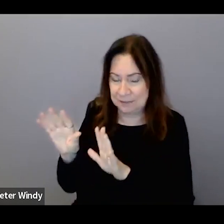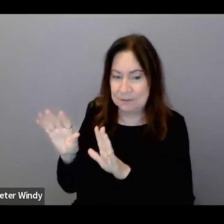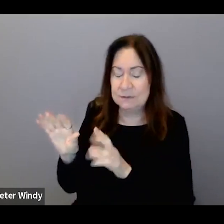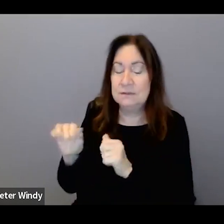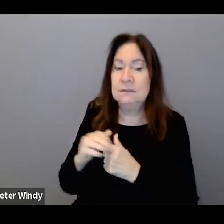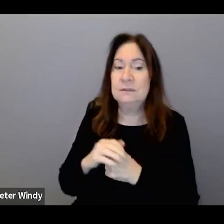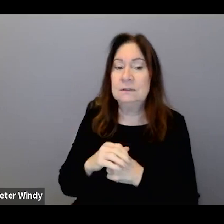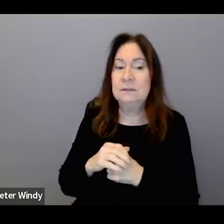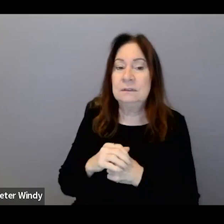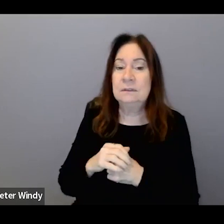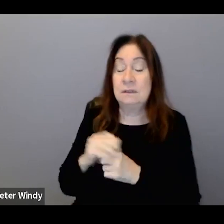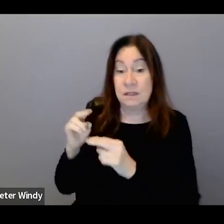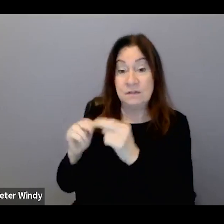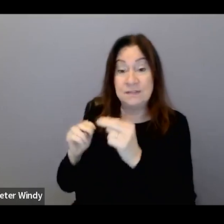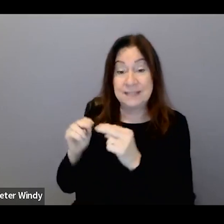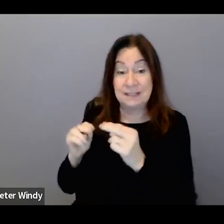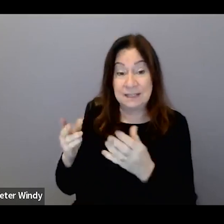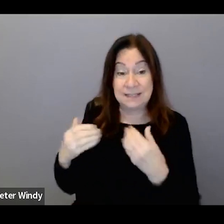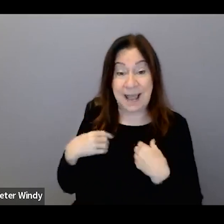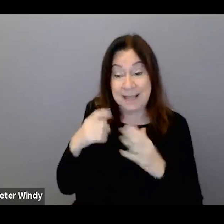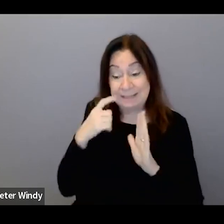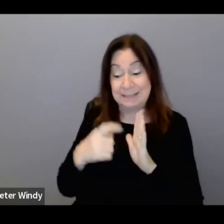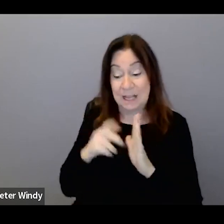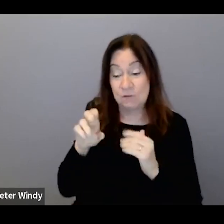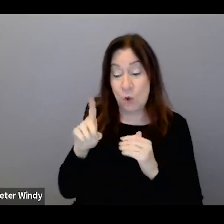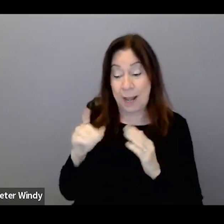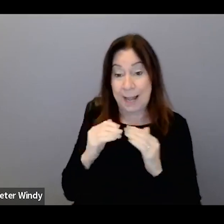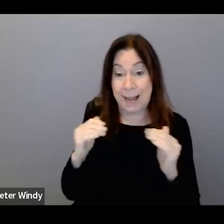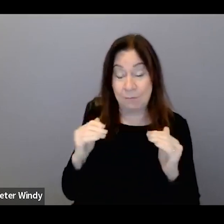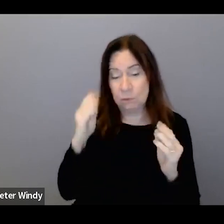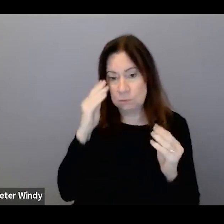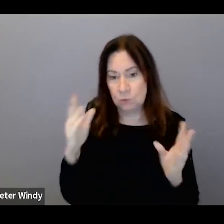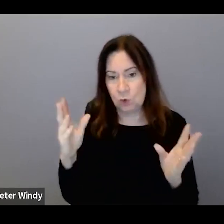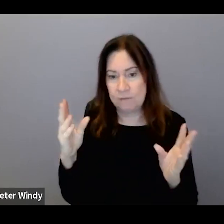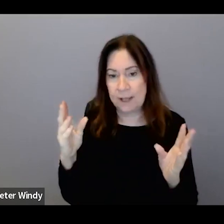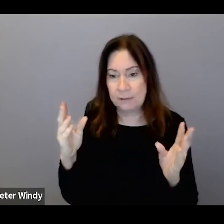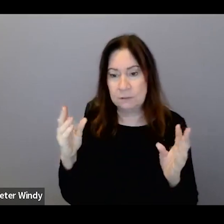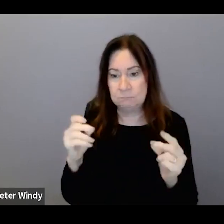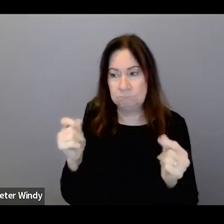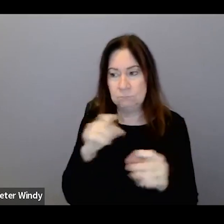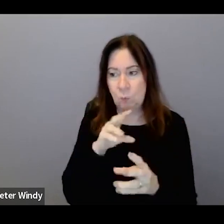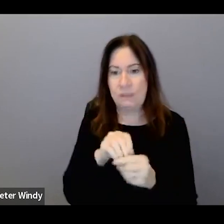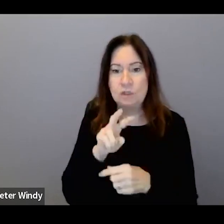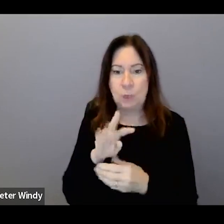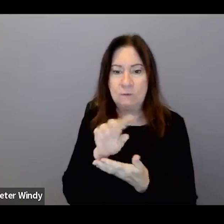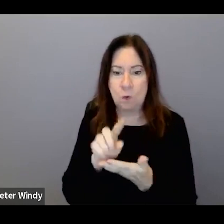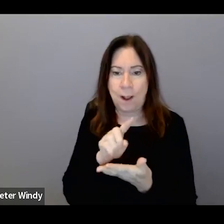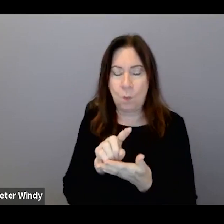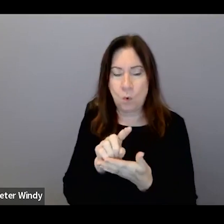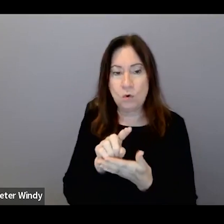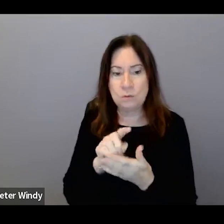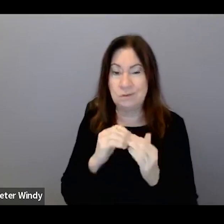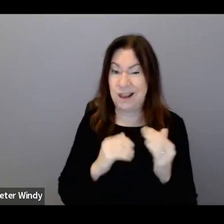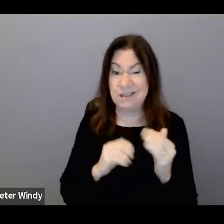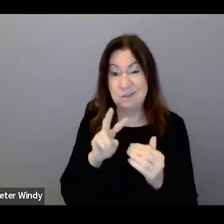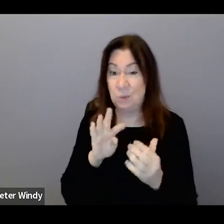the facilities that had detectable lead levels were notified within 24 hours, much less than that. I